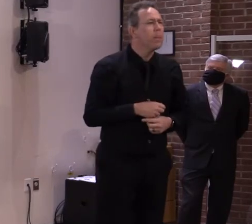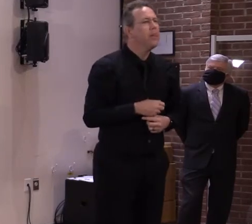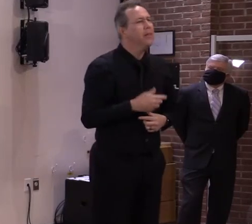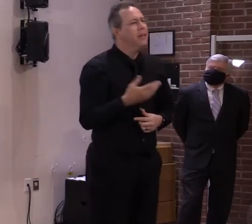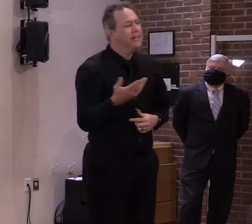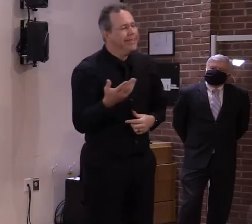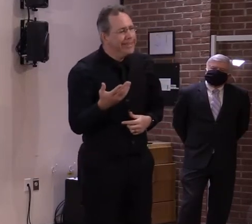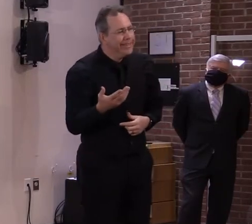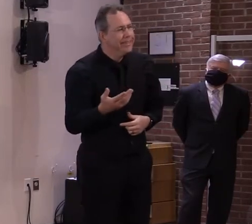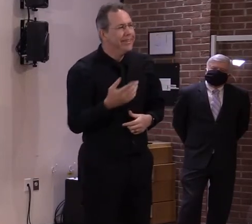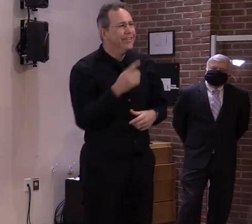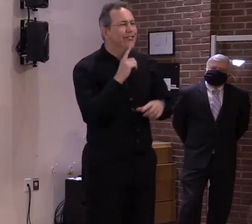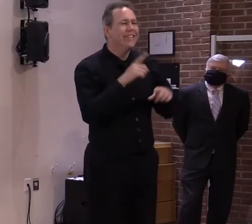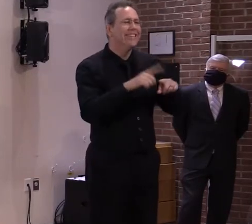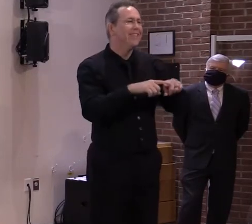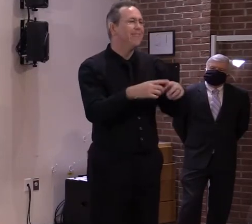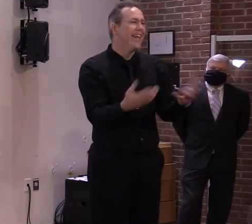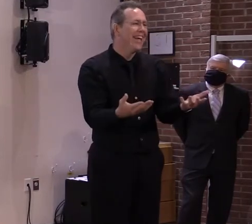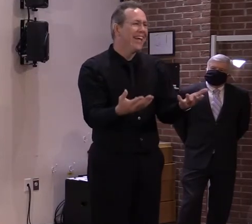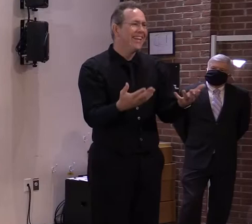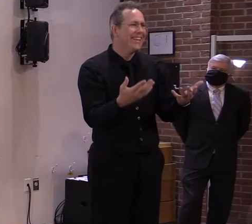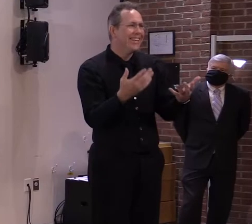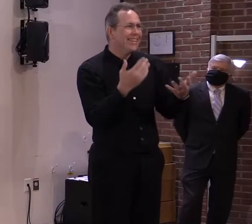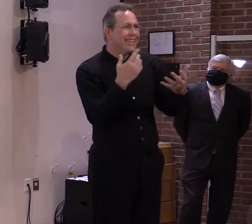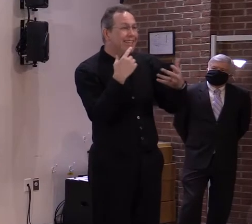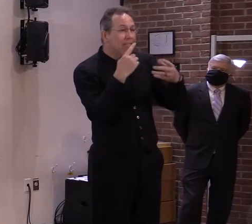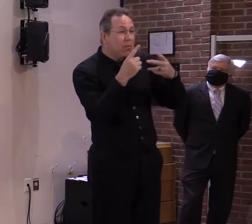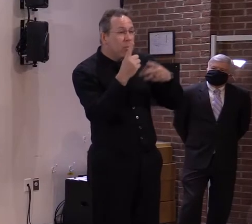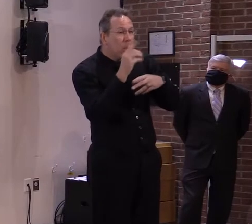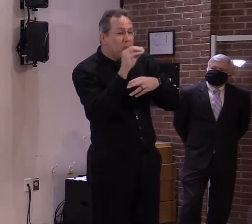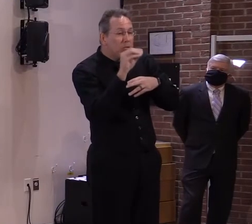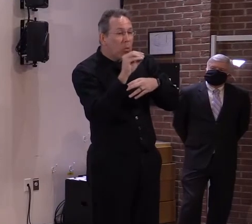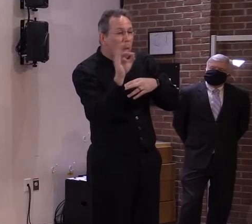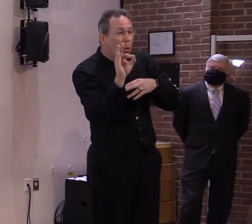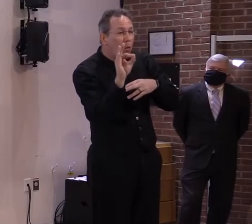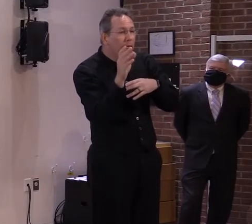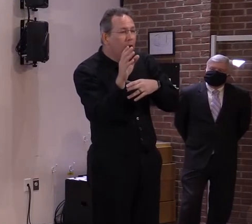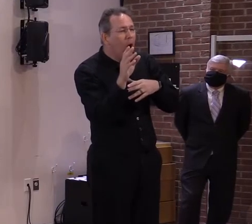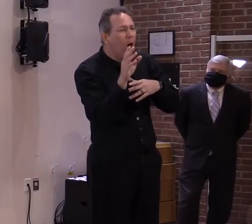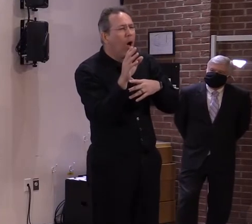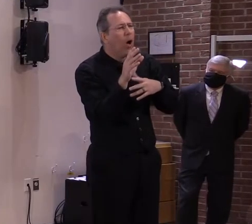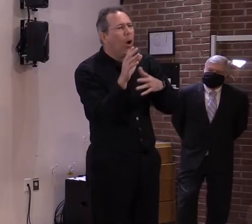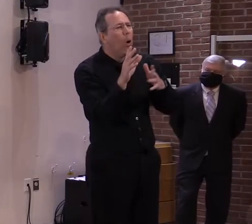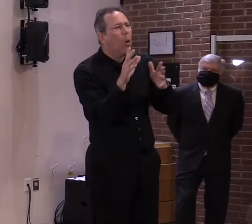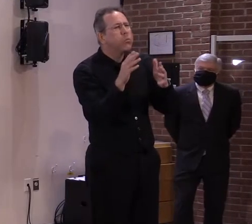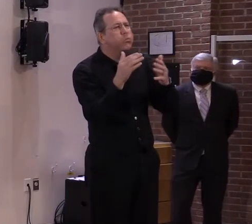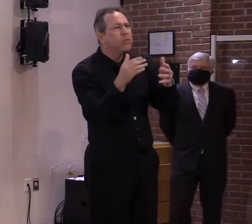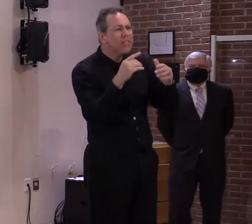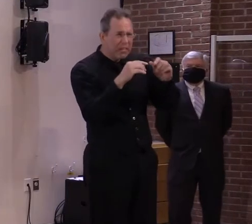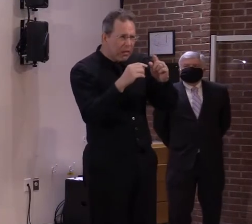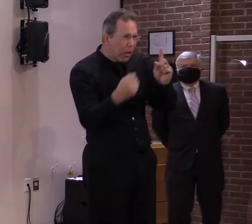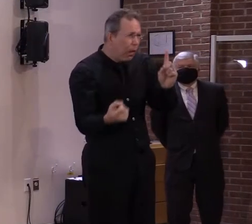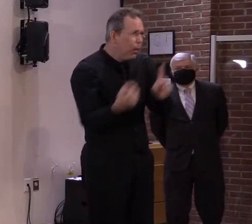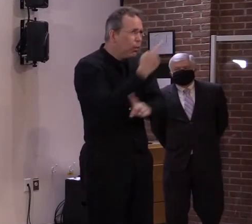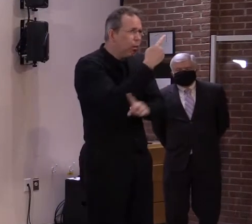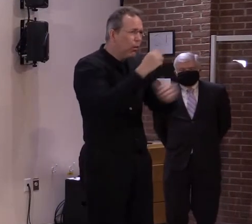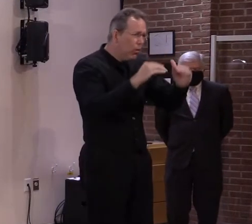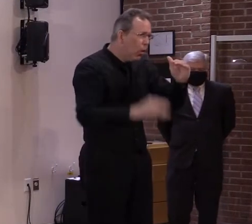below 70%, we might move forward, but if it's substantially less, then we'd have to reflect on that.